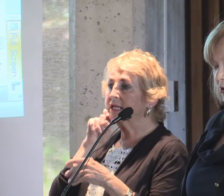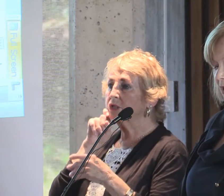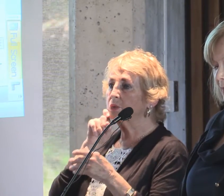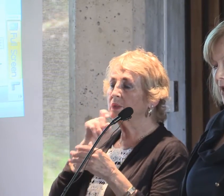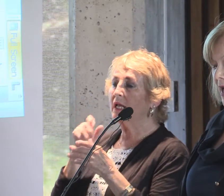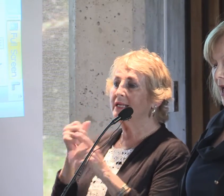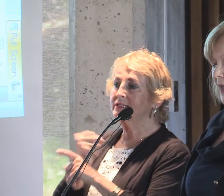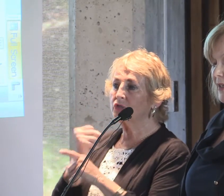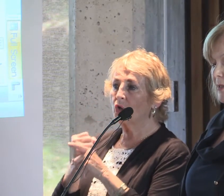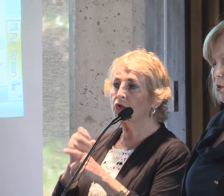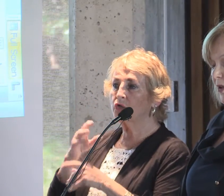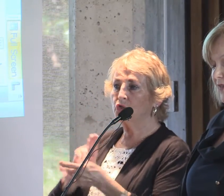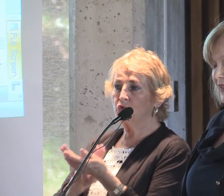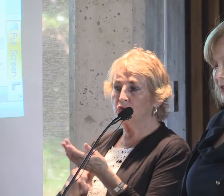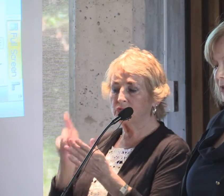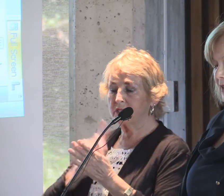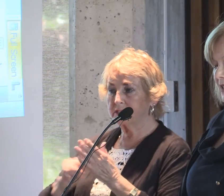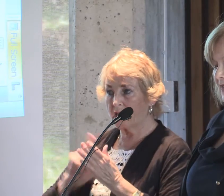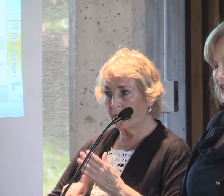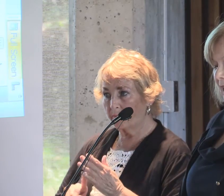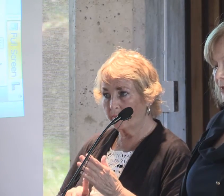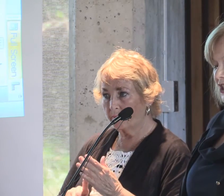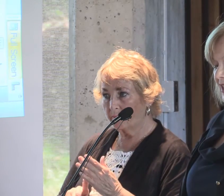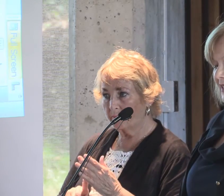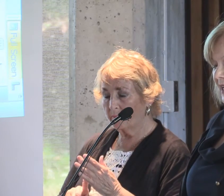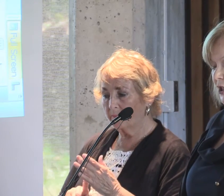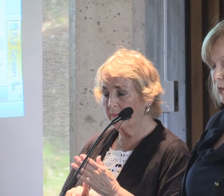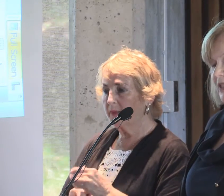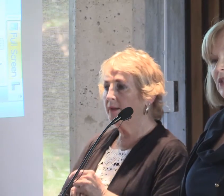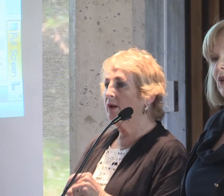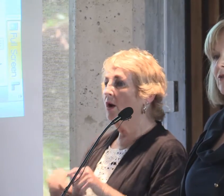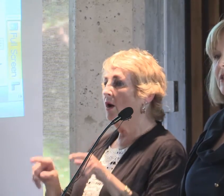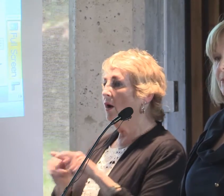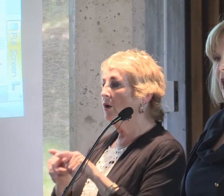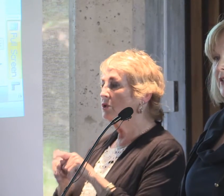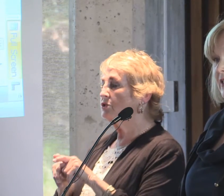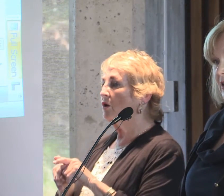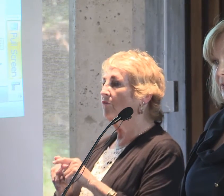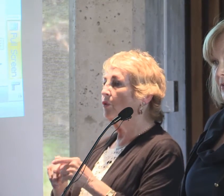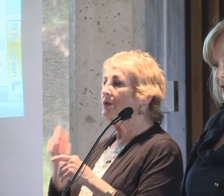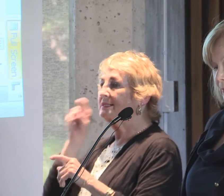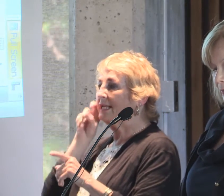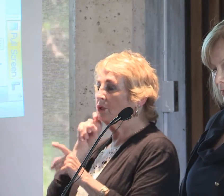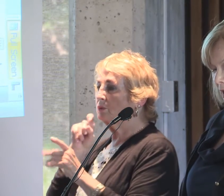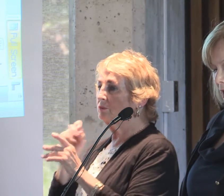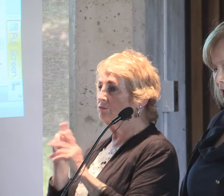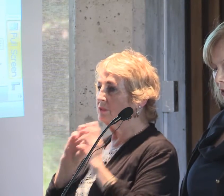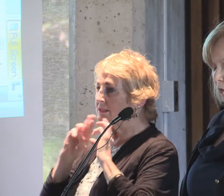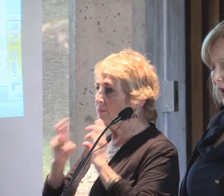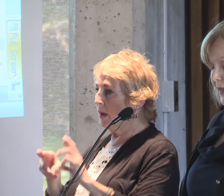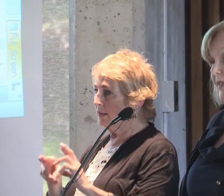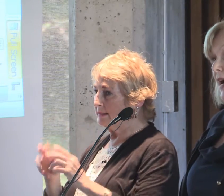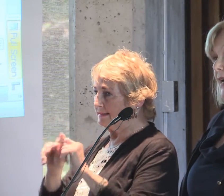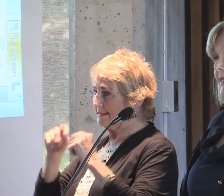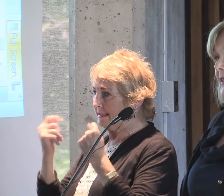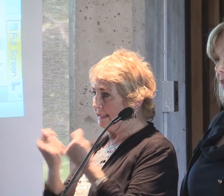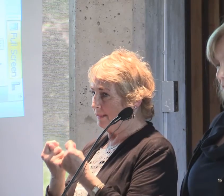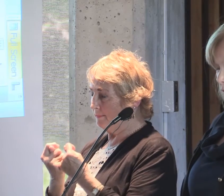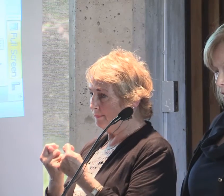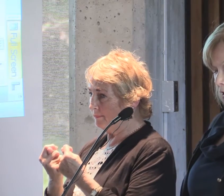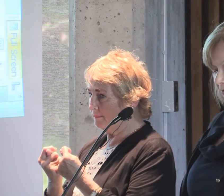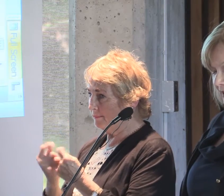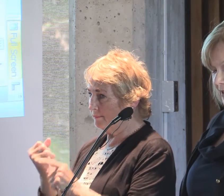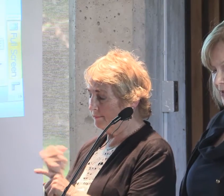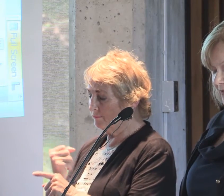Examiner program and explore the feasibility of establishing sexual assault response teams. Recognizing